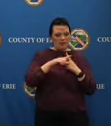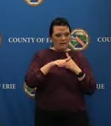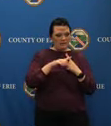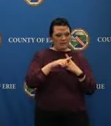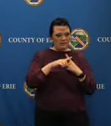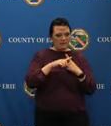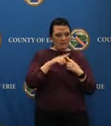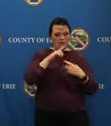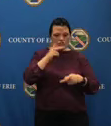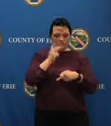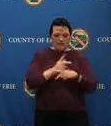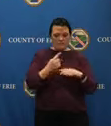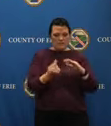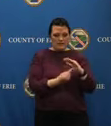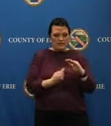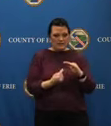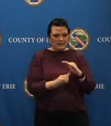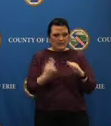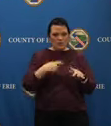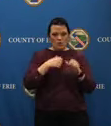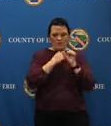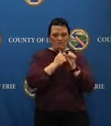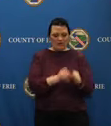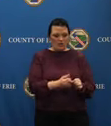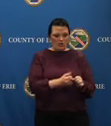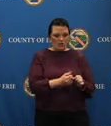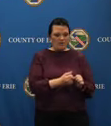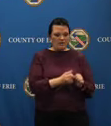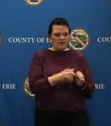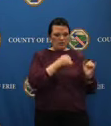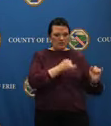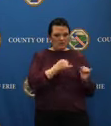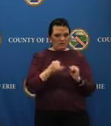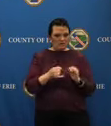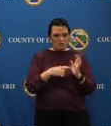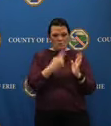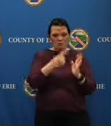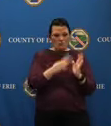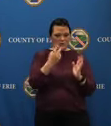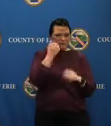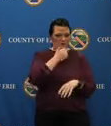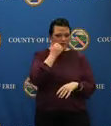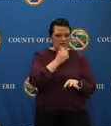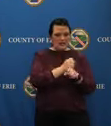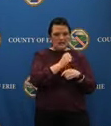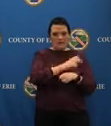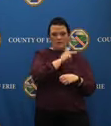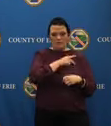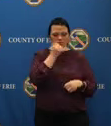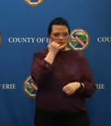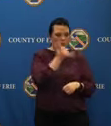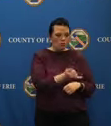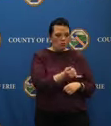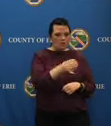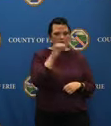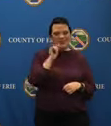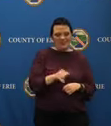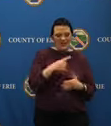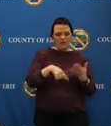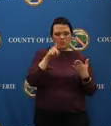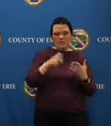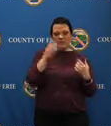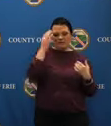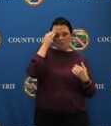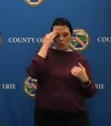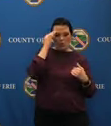are kept in isolation. We're following those individuals once or twice a day, making personal phone calls. I mean, that's what we have to